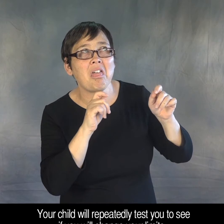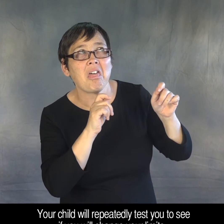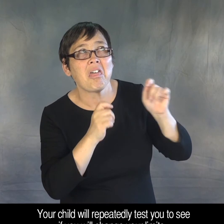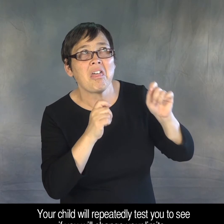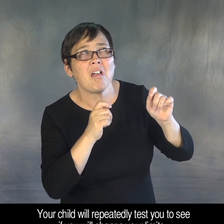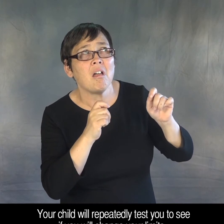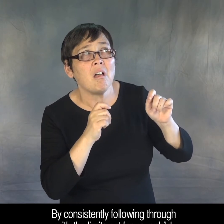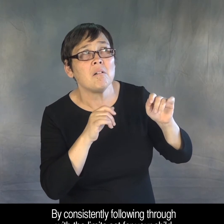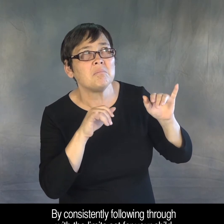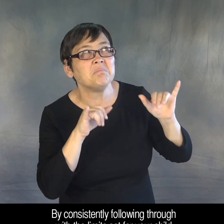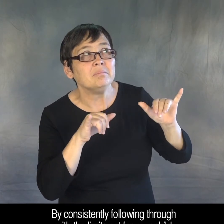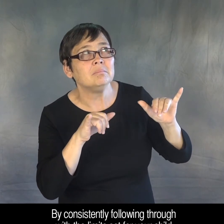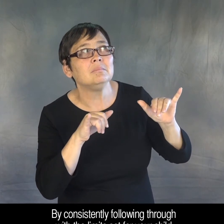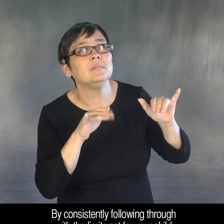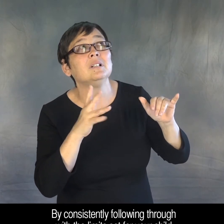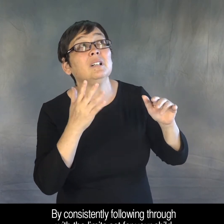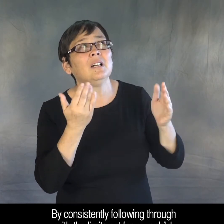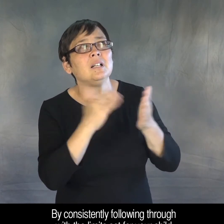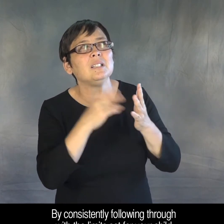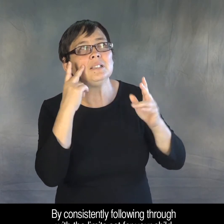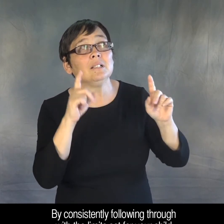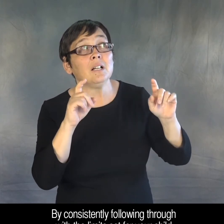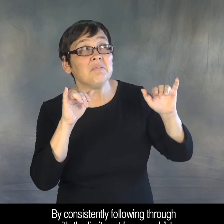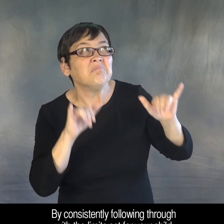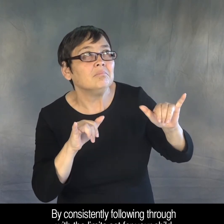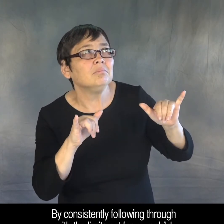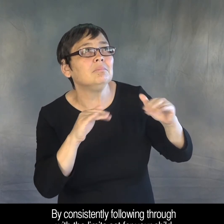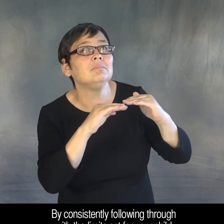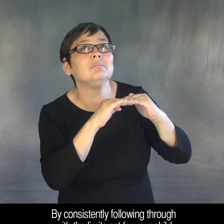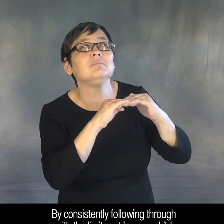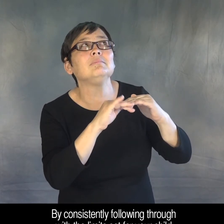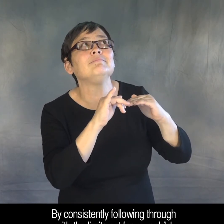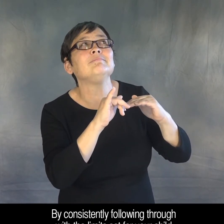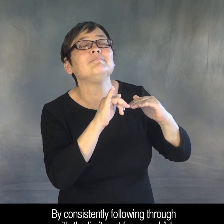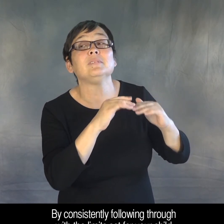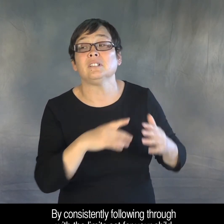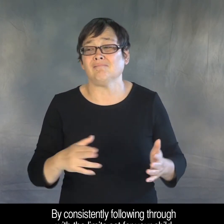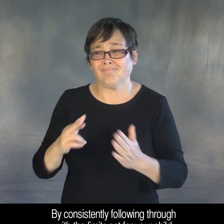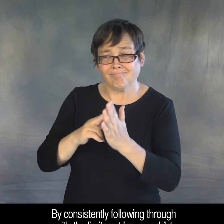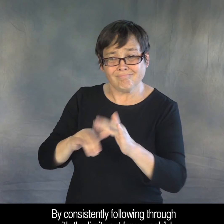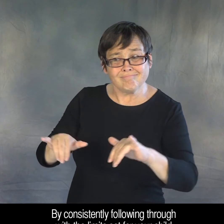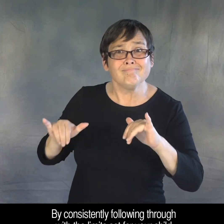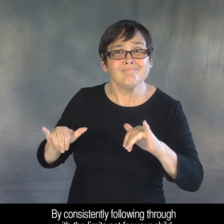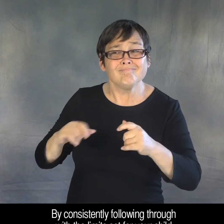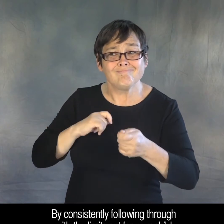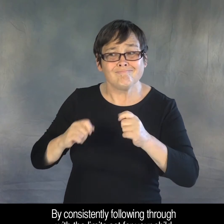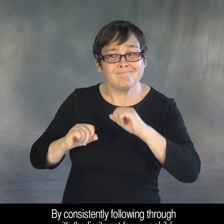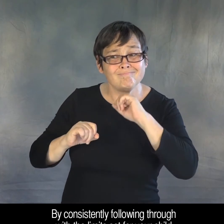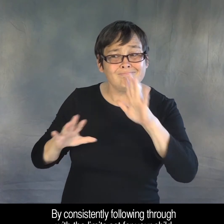limits. By consistently following through with the limits set for your child